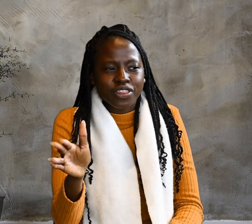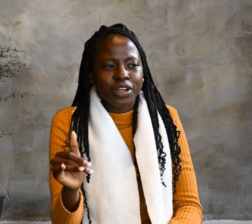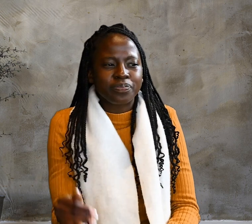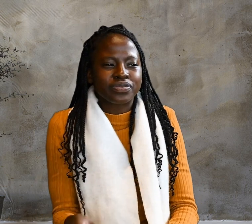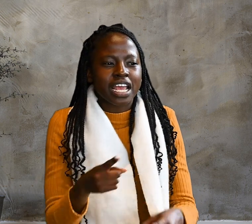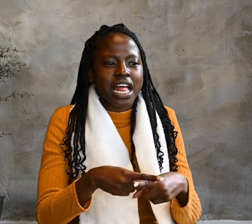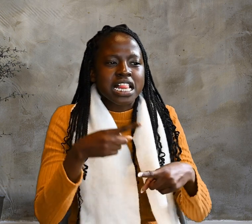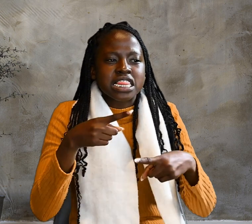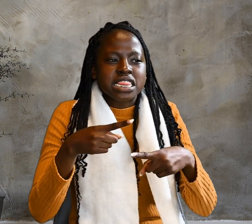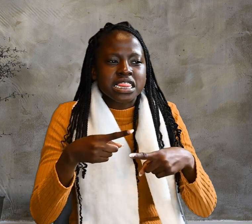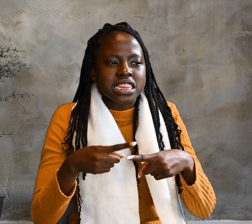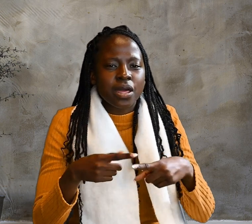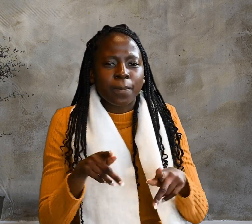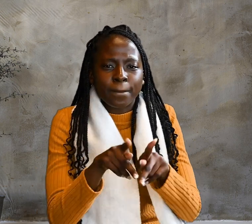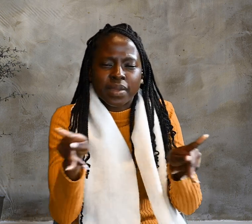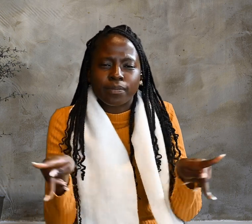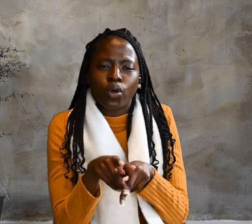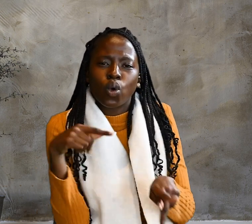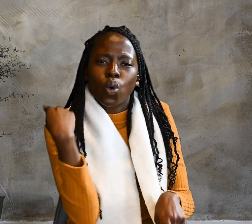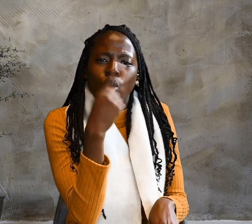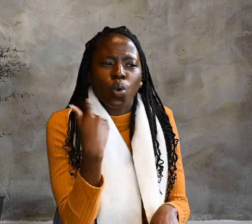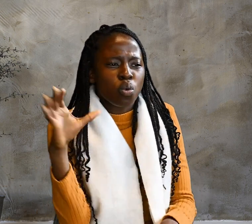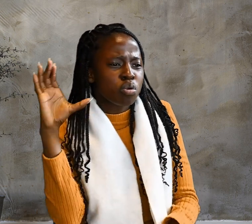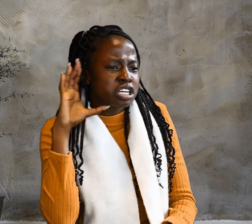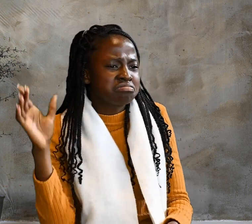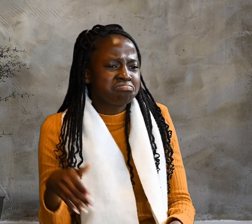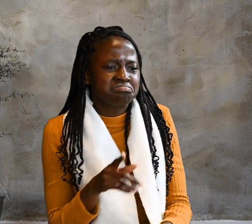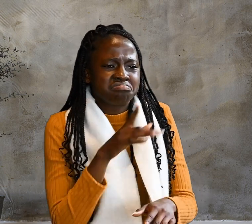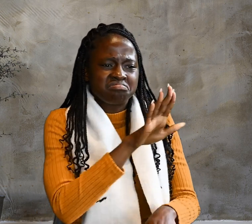who heard these words were again divided.